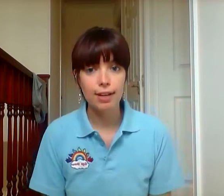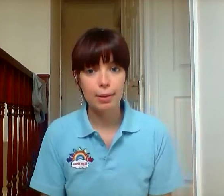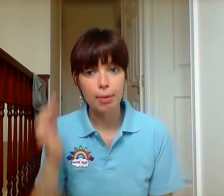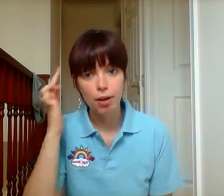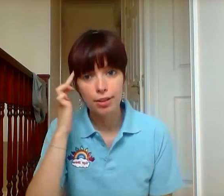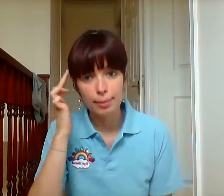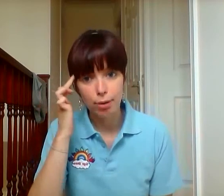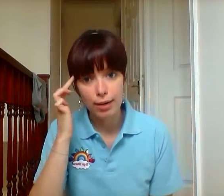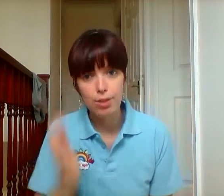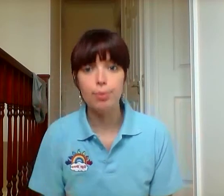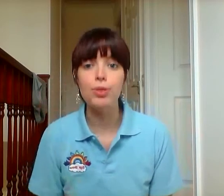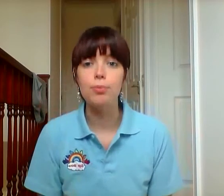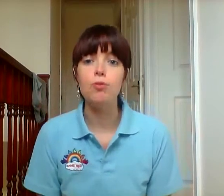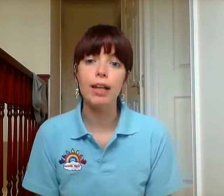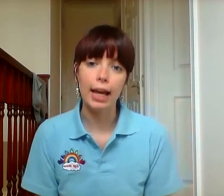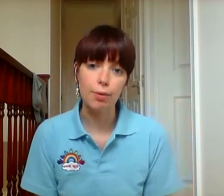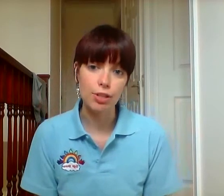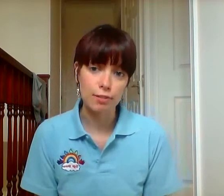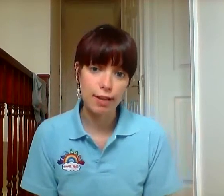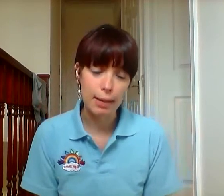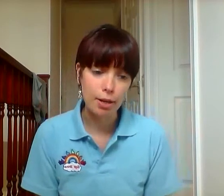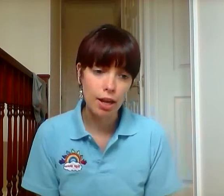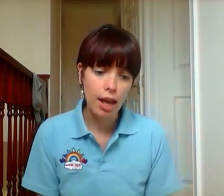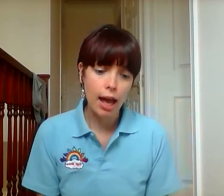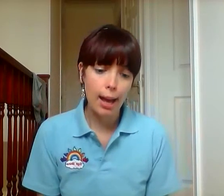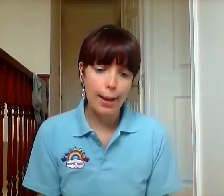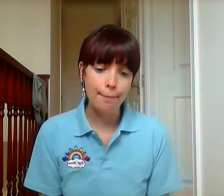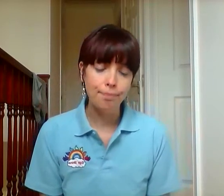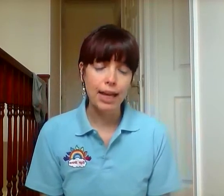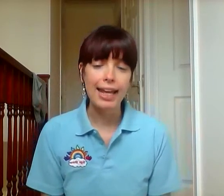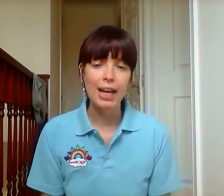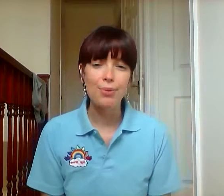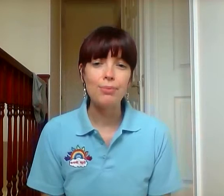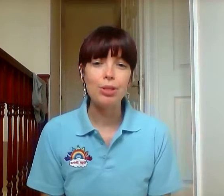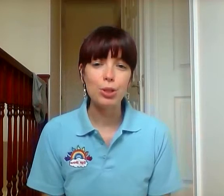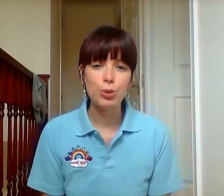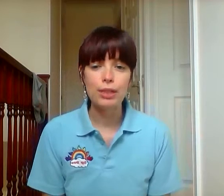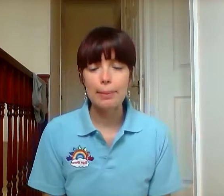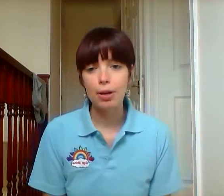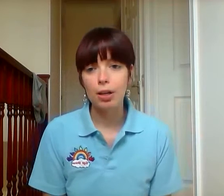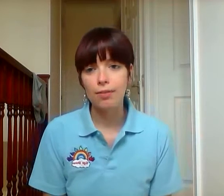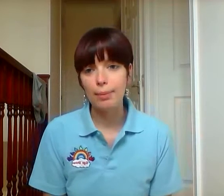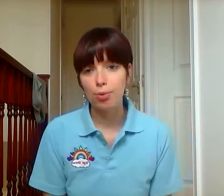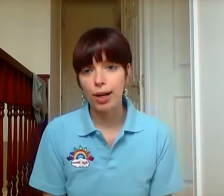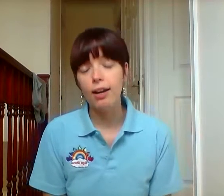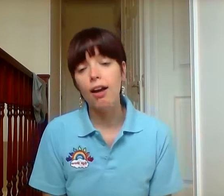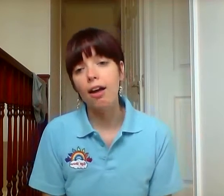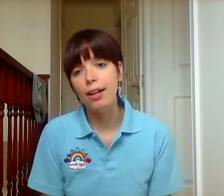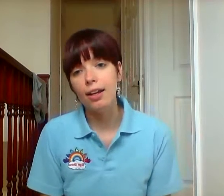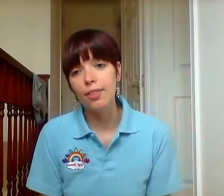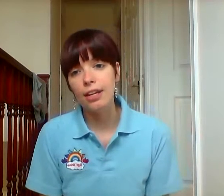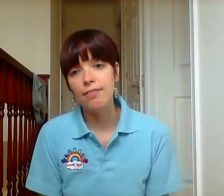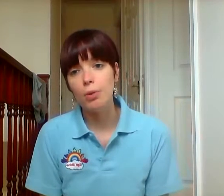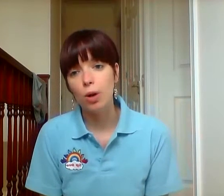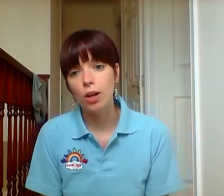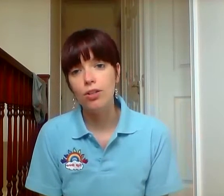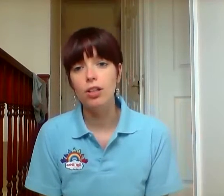the part of their brain responsible for language and development, and it helps them to use that part of their brain earlier than if they weren't